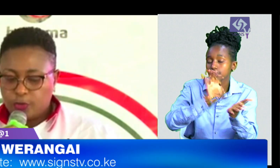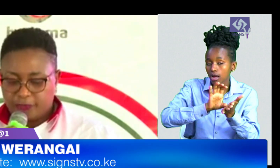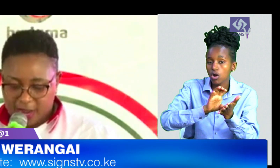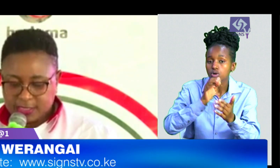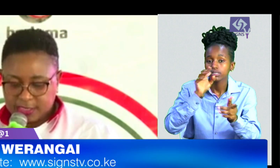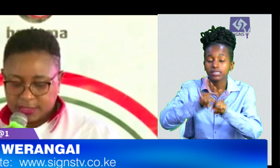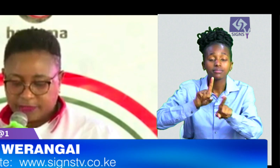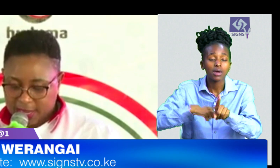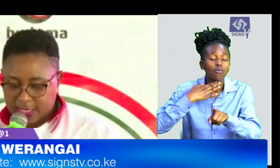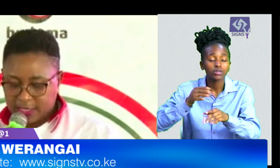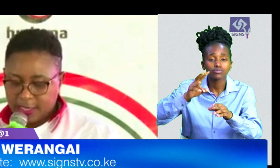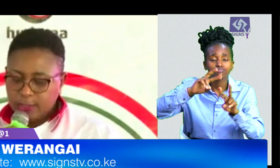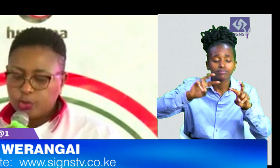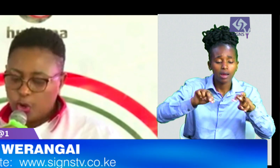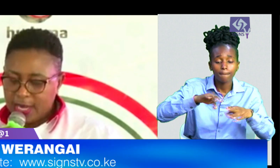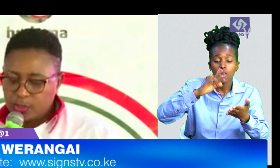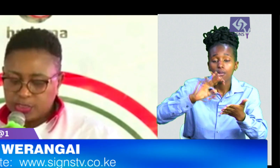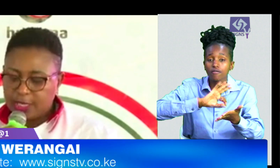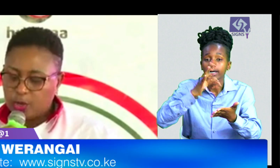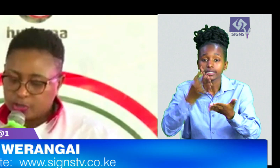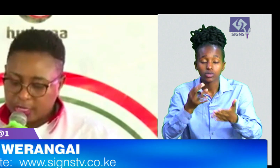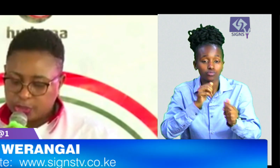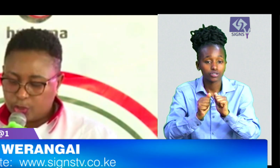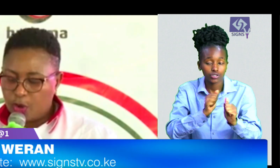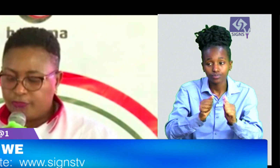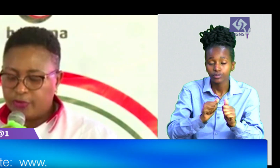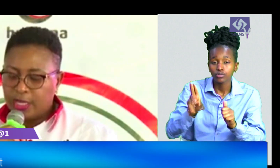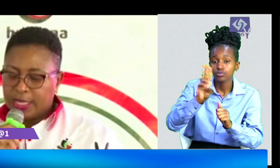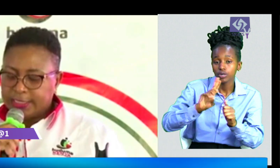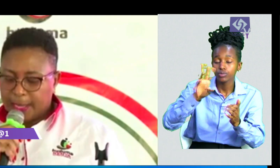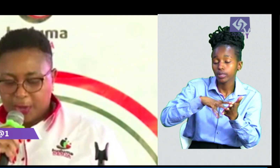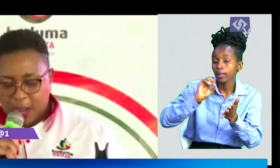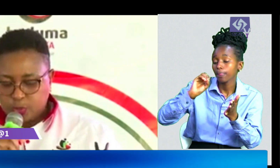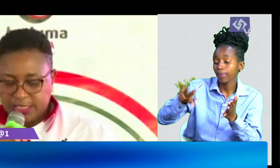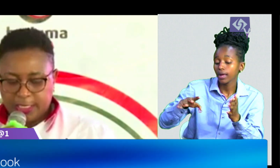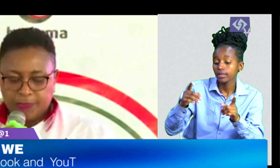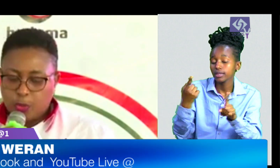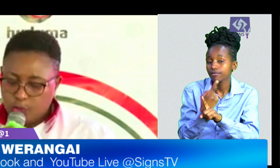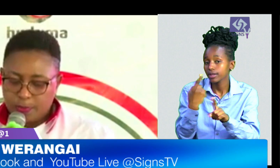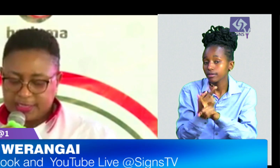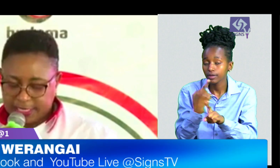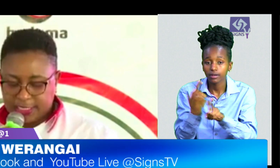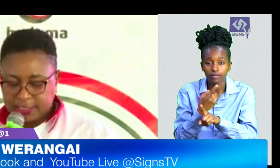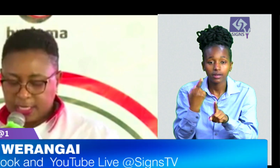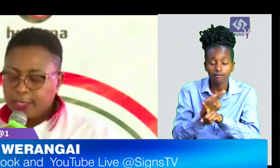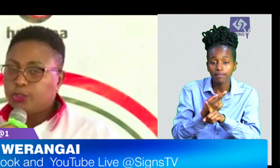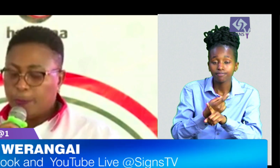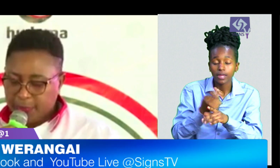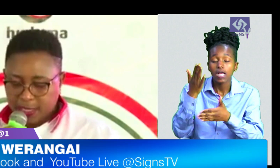additional funding to roll out the construction of sub-county Huduma centers to